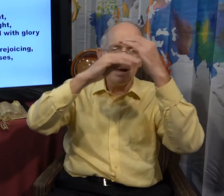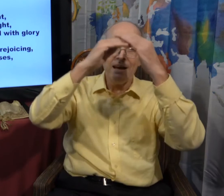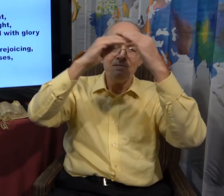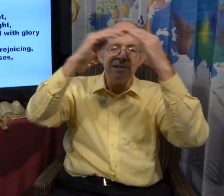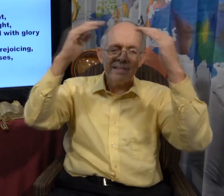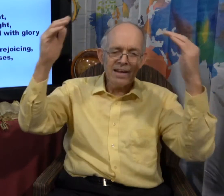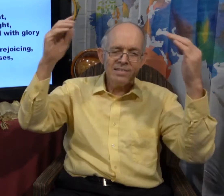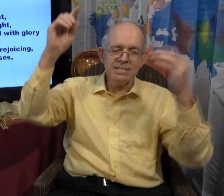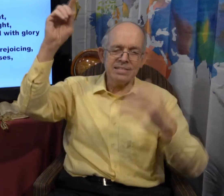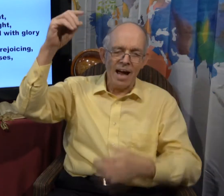learned.